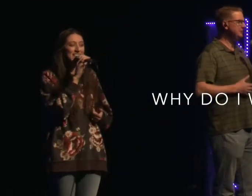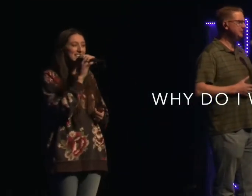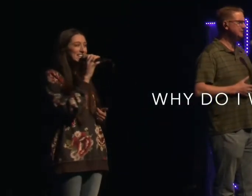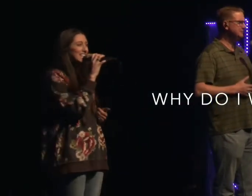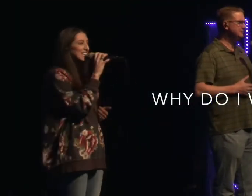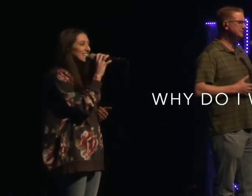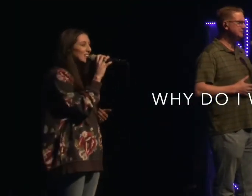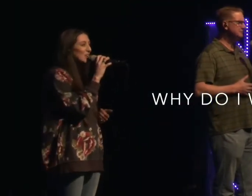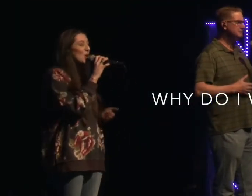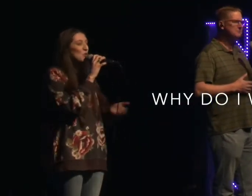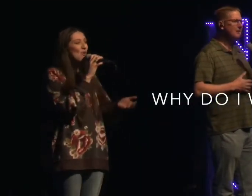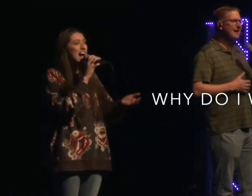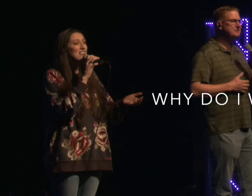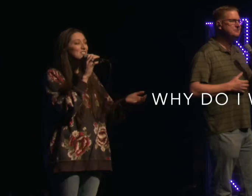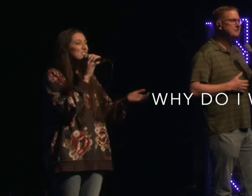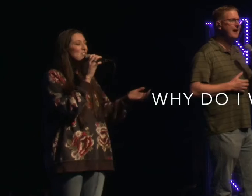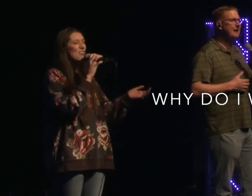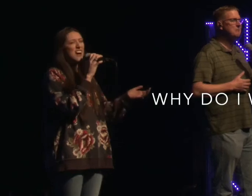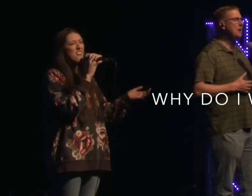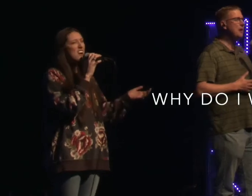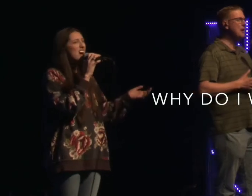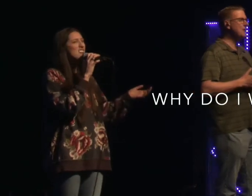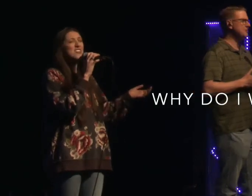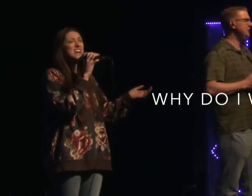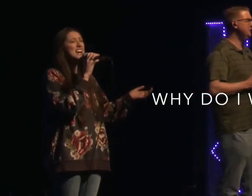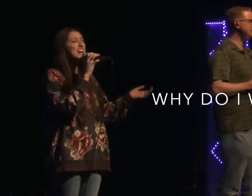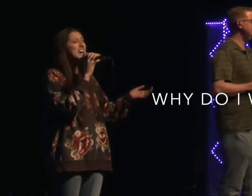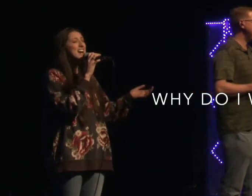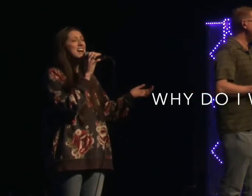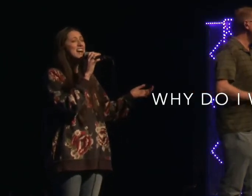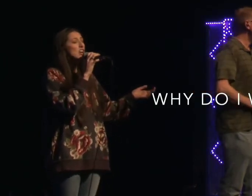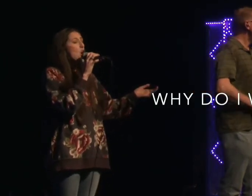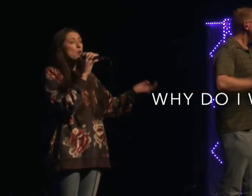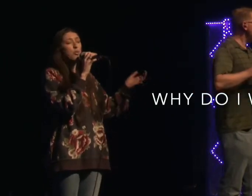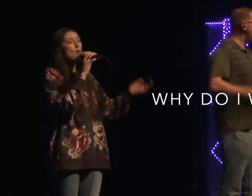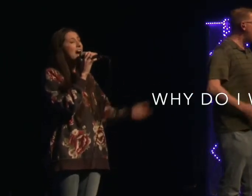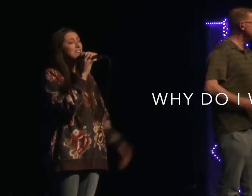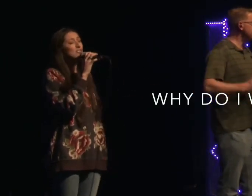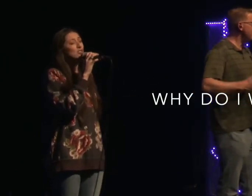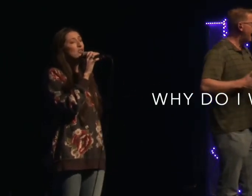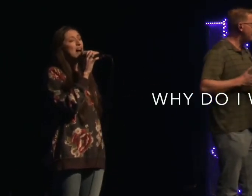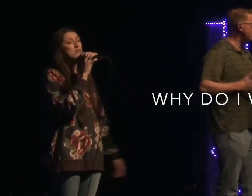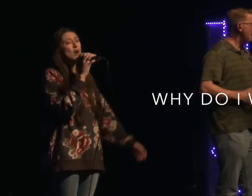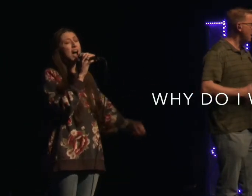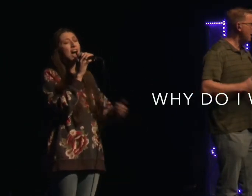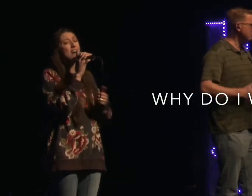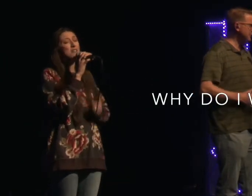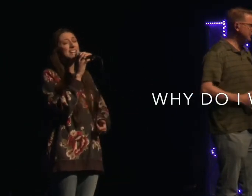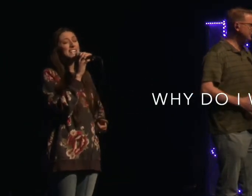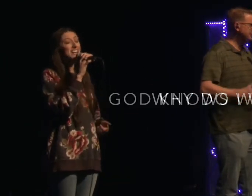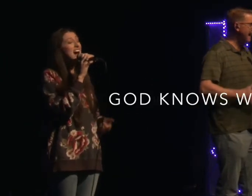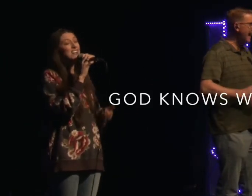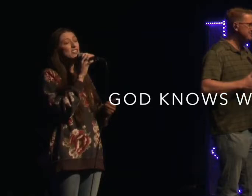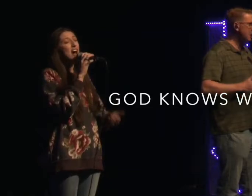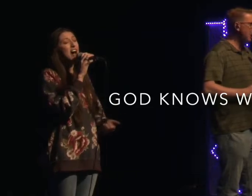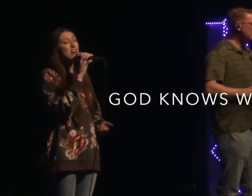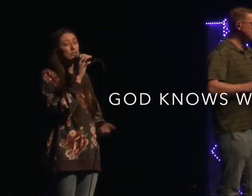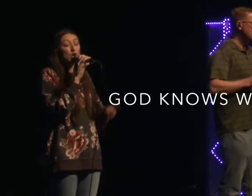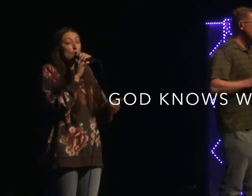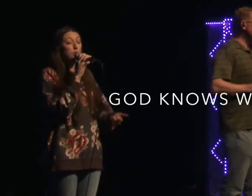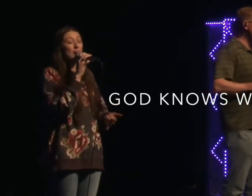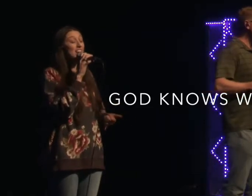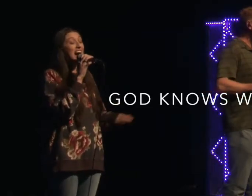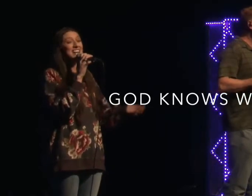worry? What do I worry? What do I worry? God